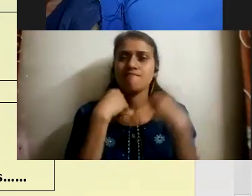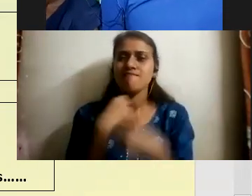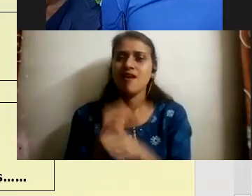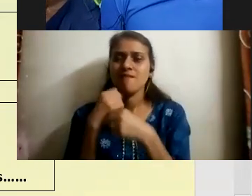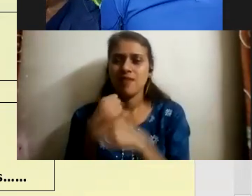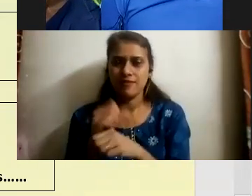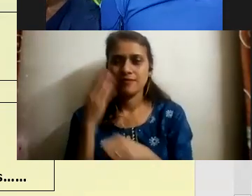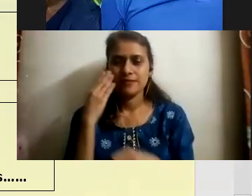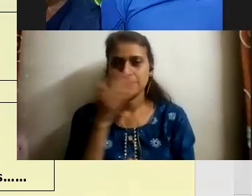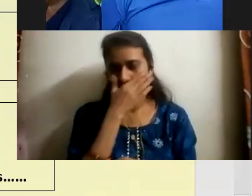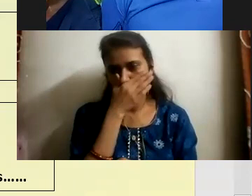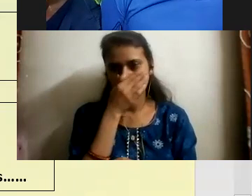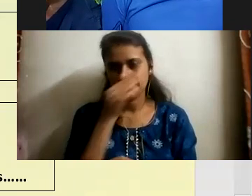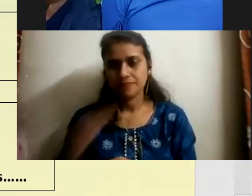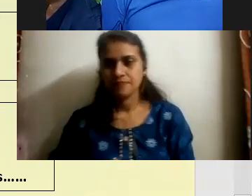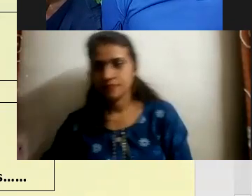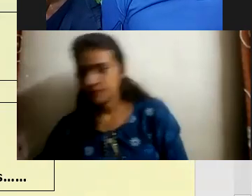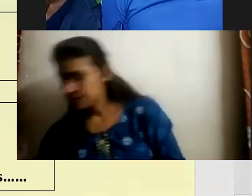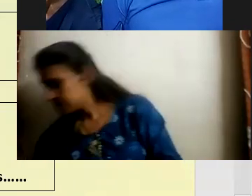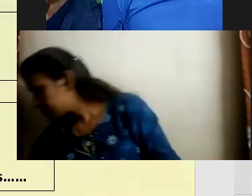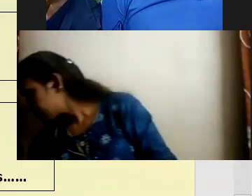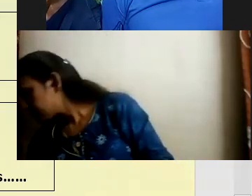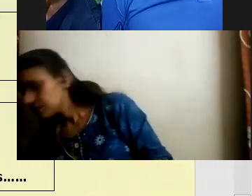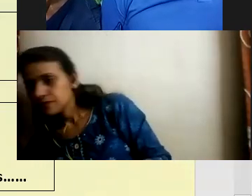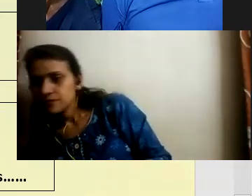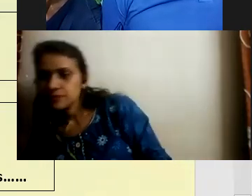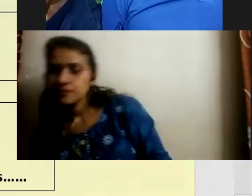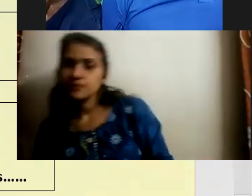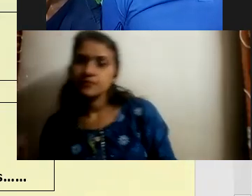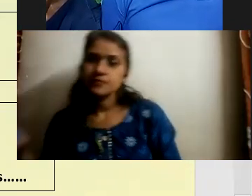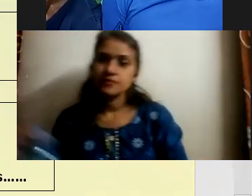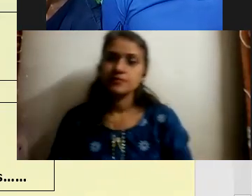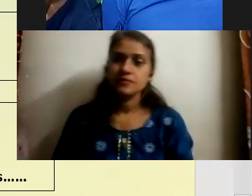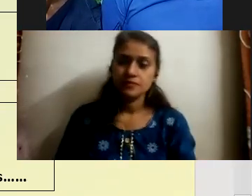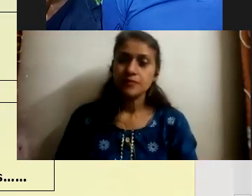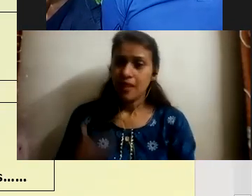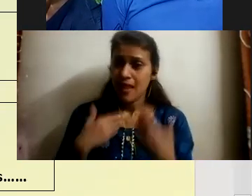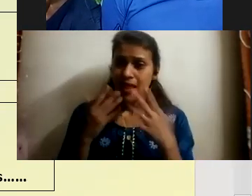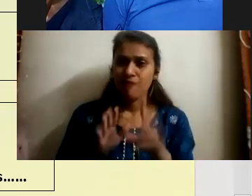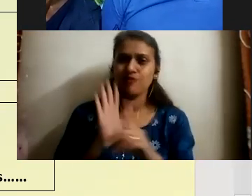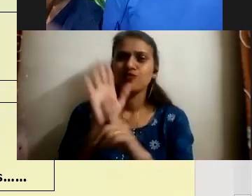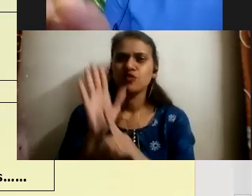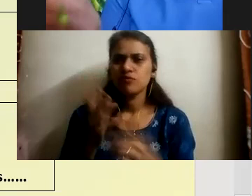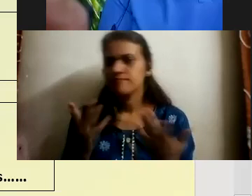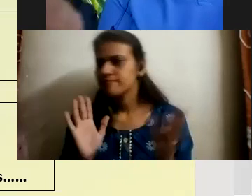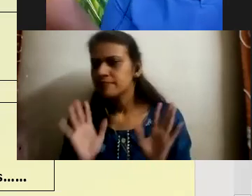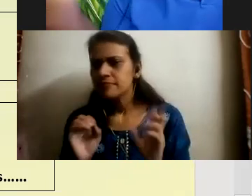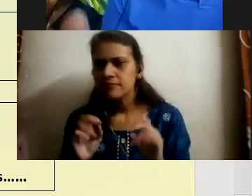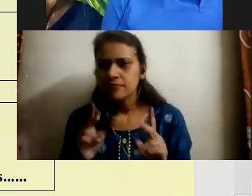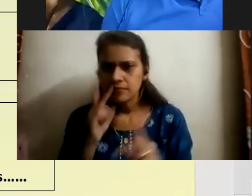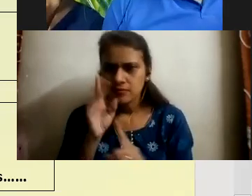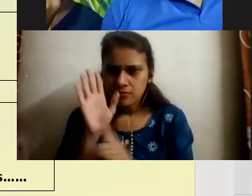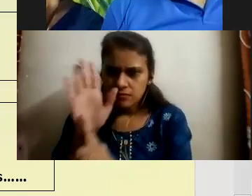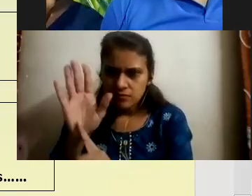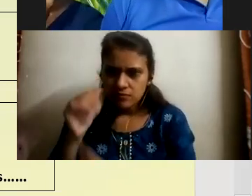know, I think I may have something to show you also. Ki, like, you know, if you can see this, I don't know whether this